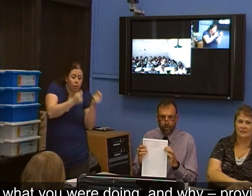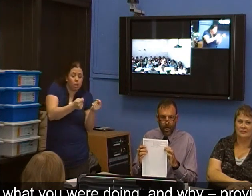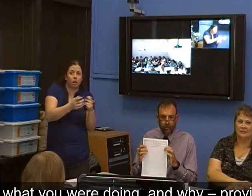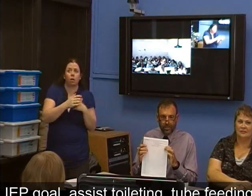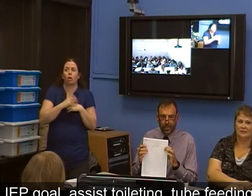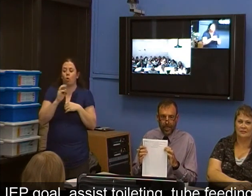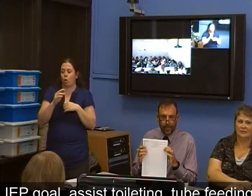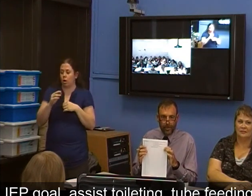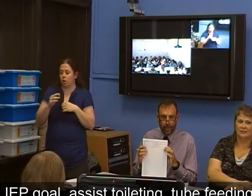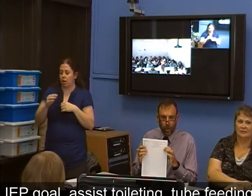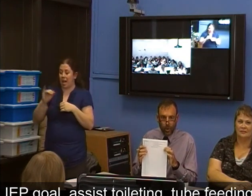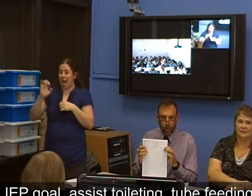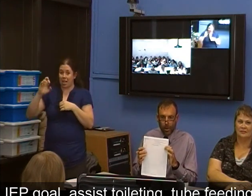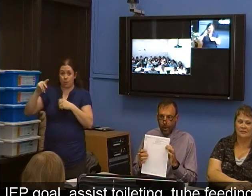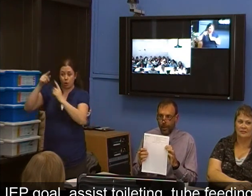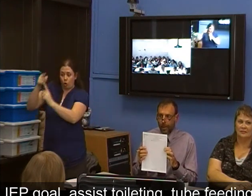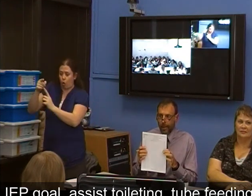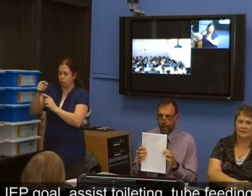progress on IEP goal.